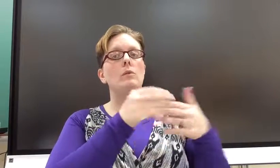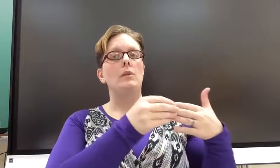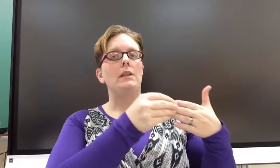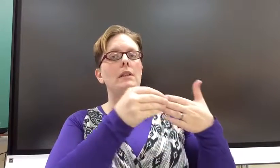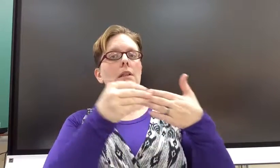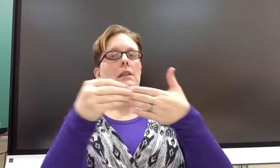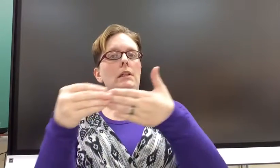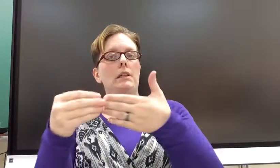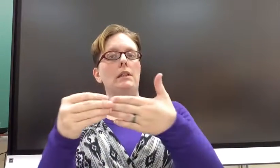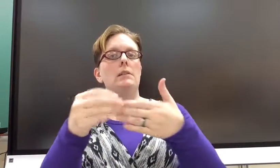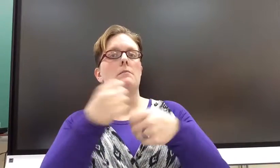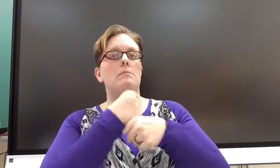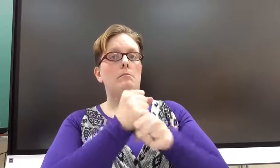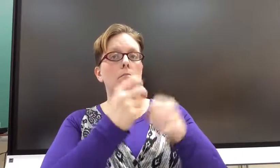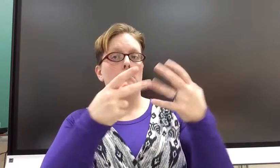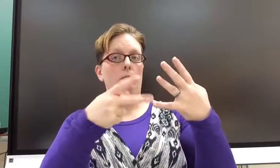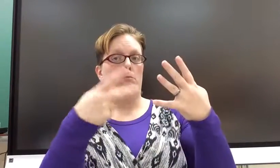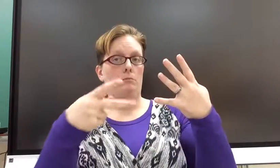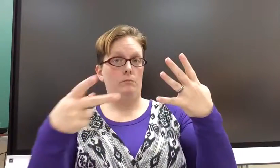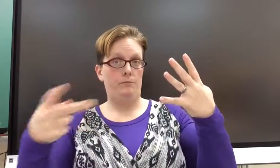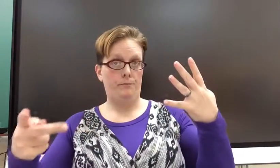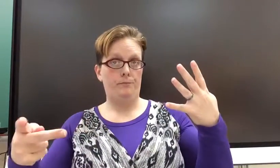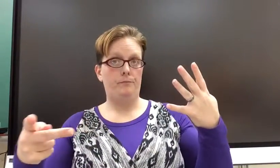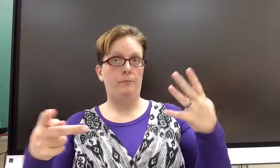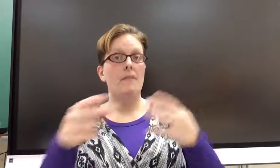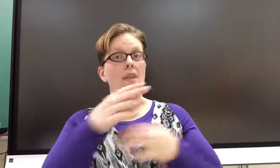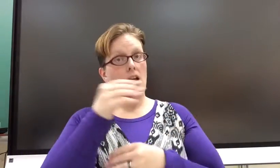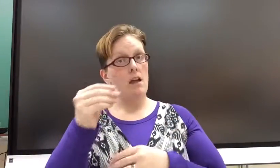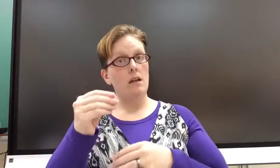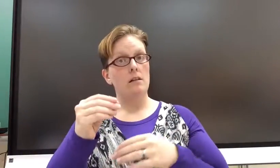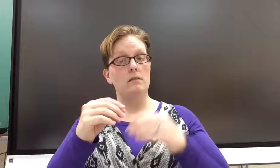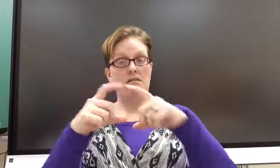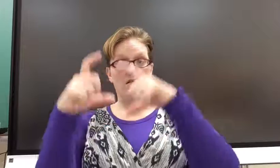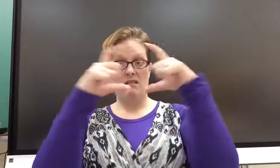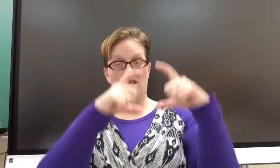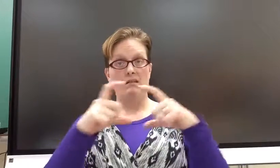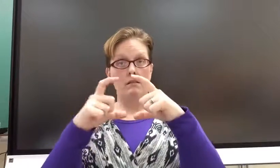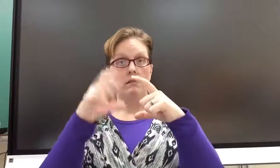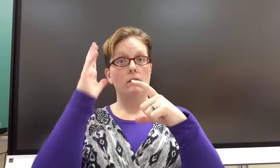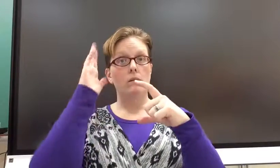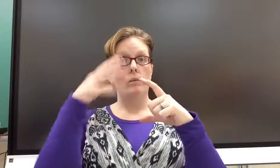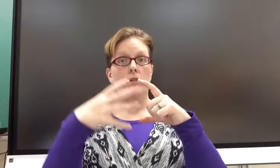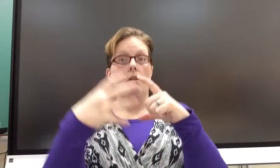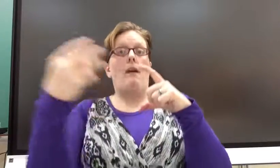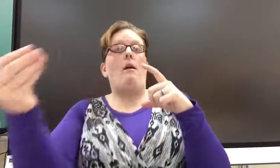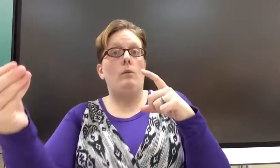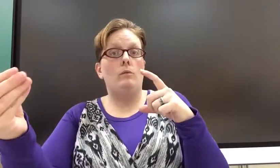RNA is able to leave the cell. It also takes the lead in making the